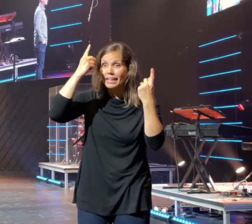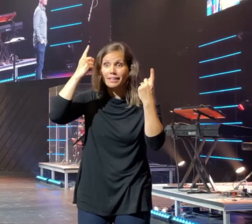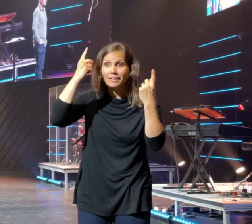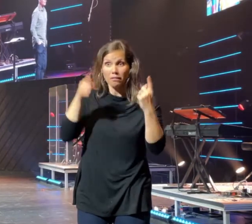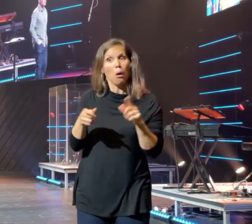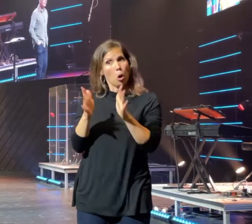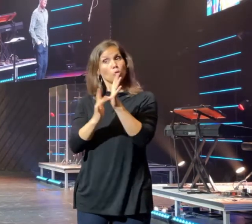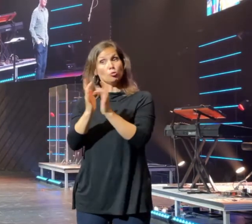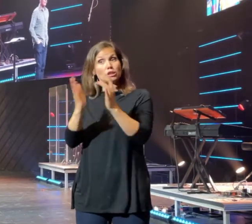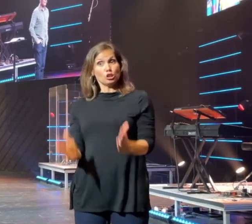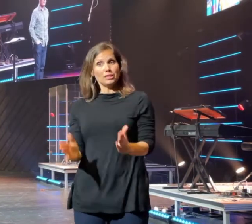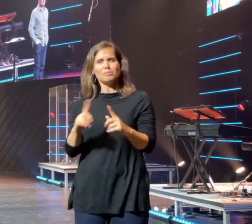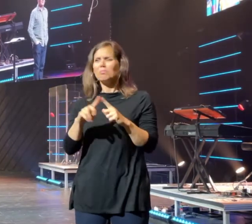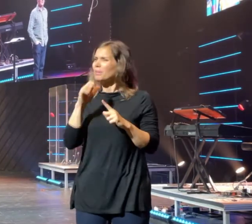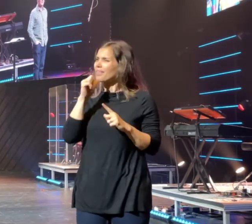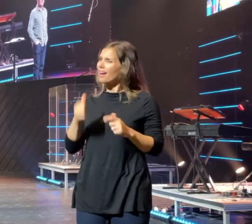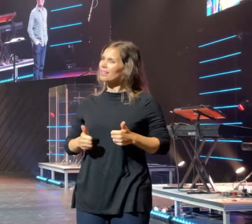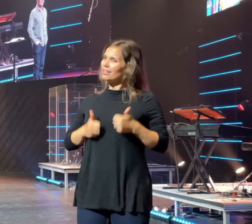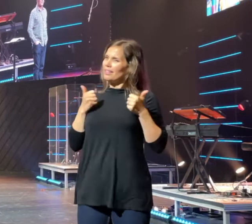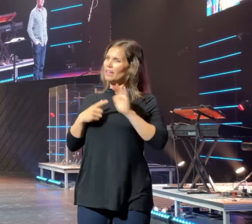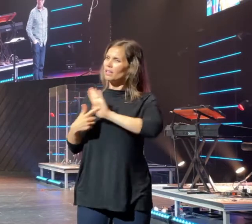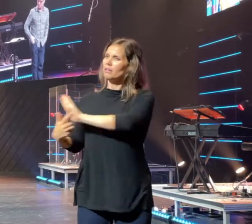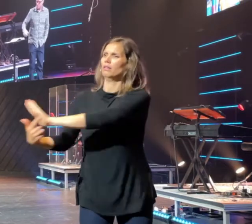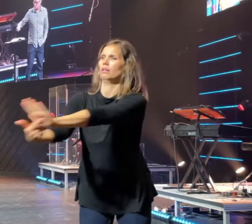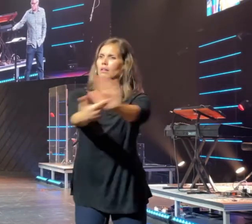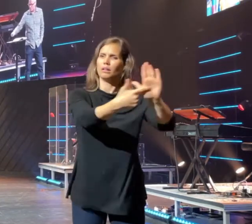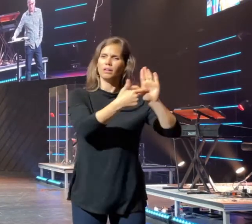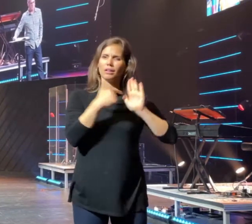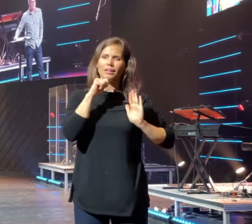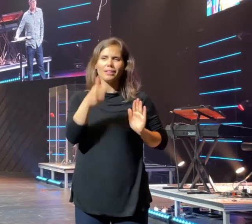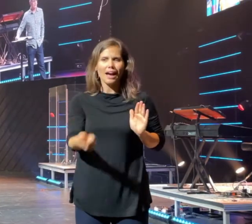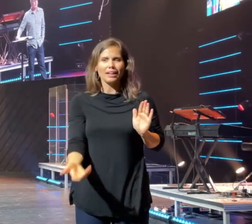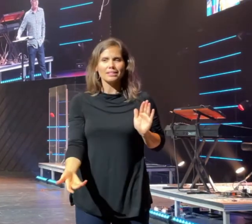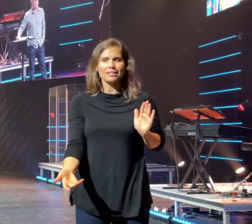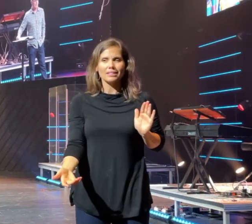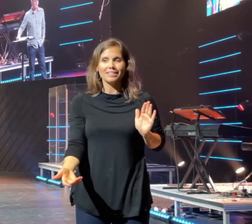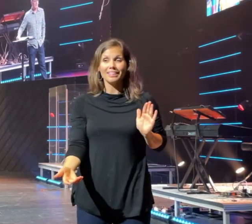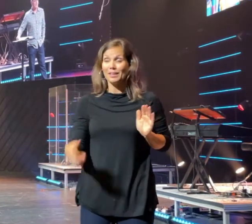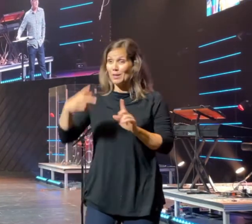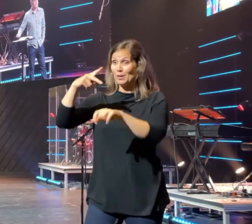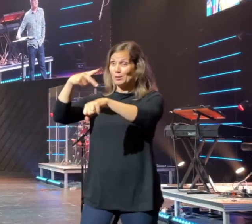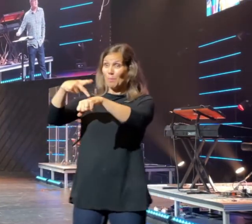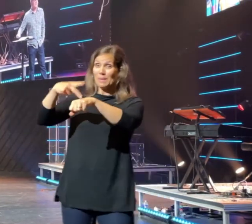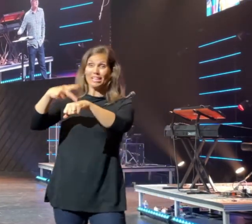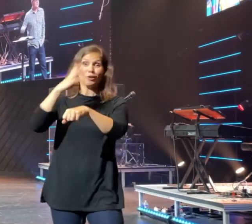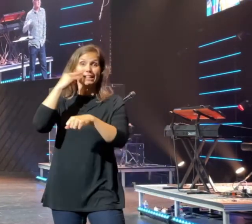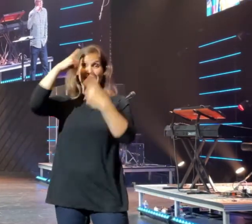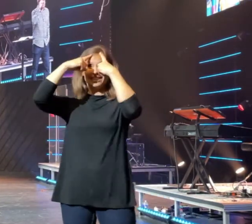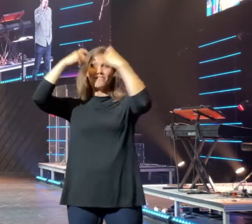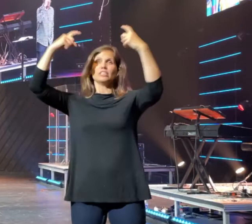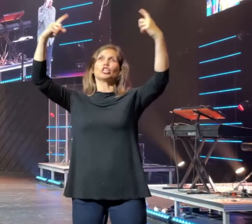Christians, but they weren't living like ones. So Peter gets this vision. It's a whole sermon in itself. Three times he gets